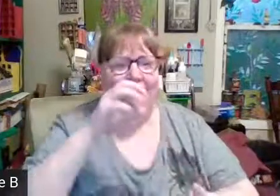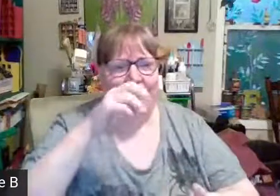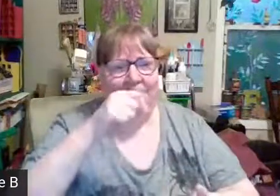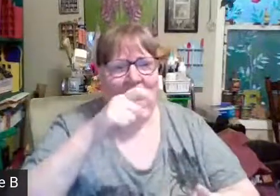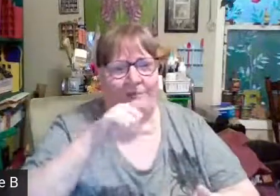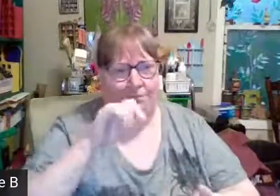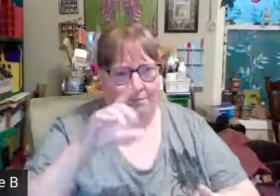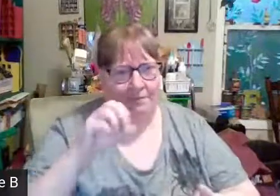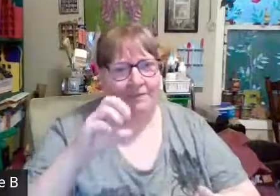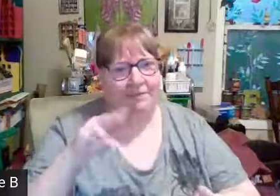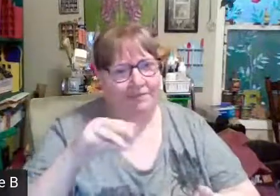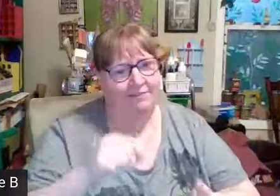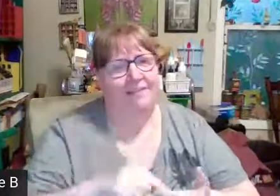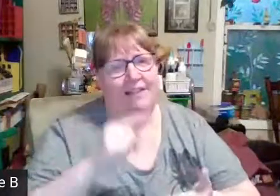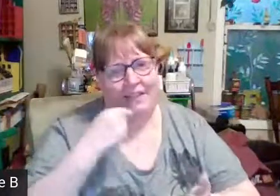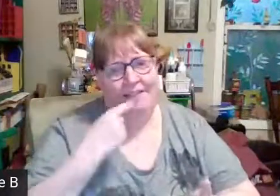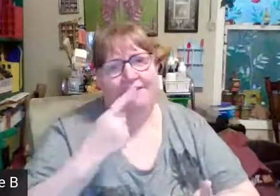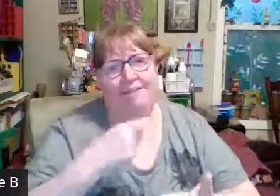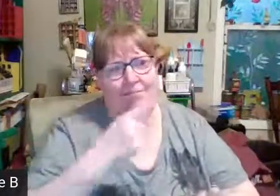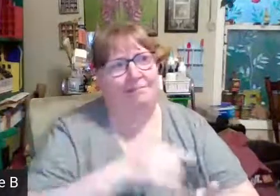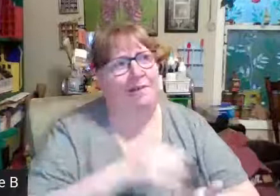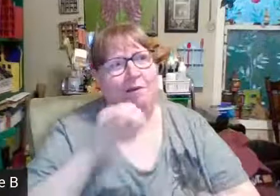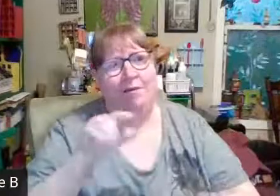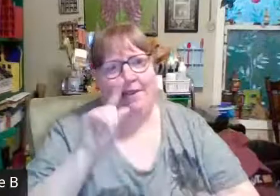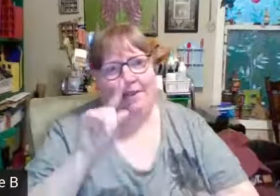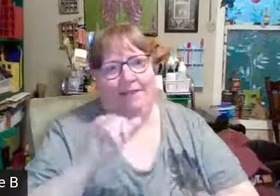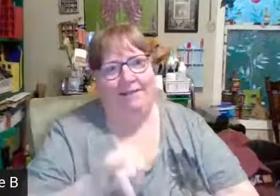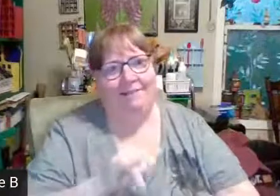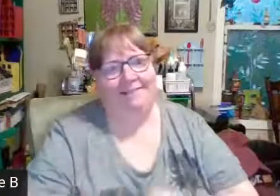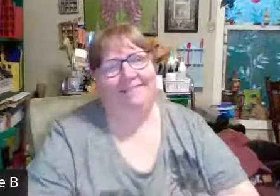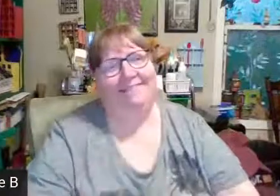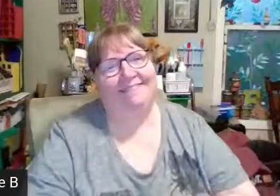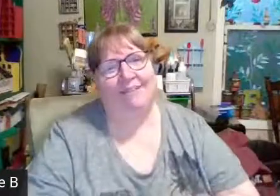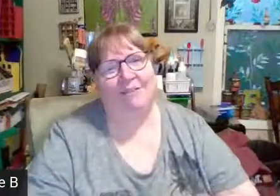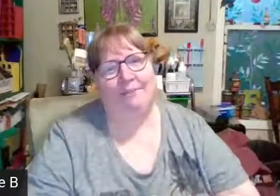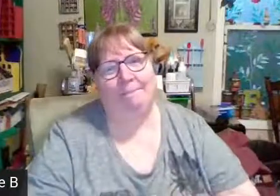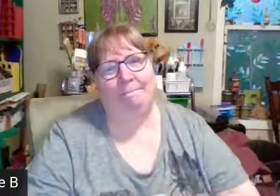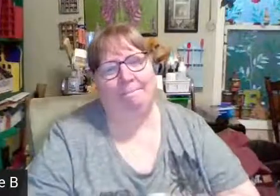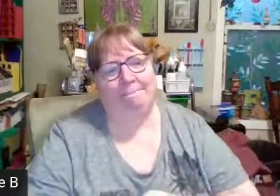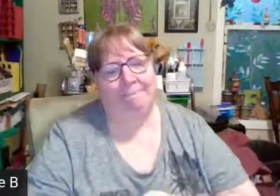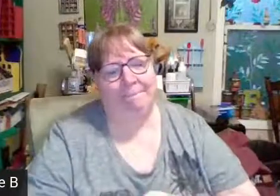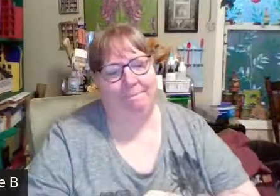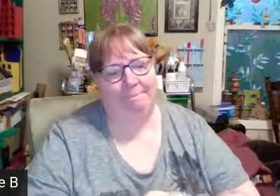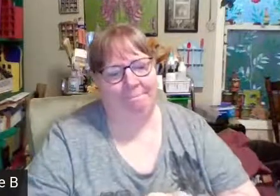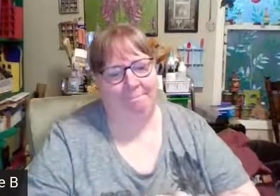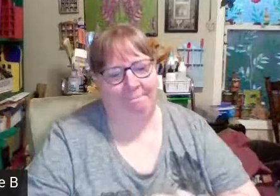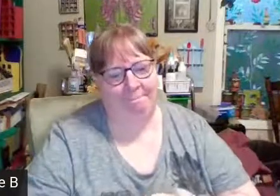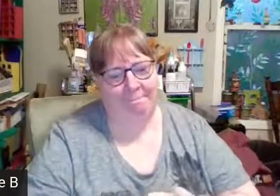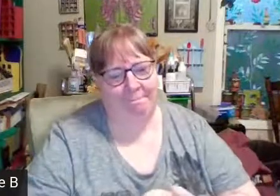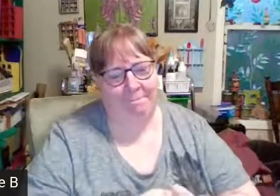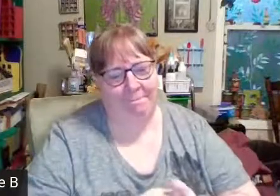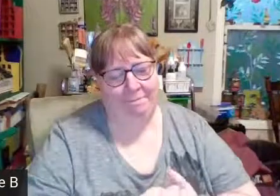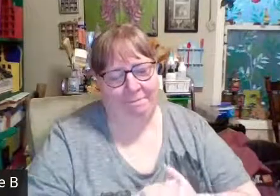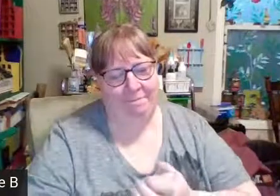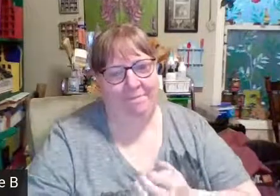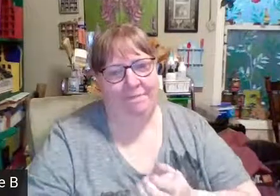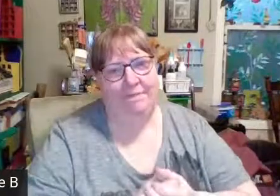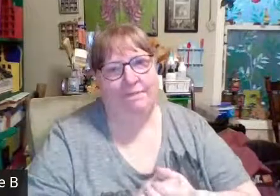what the likes are in one person and that I spread it around. And I tend to take it to the, what do you do? What do you